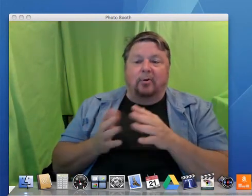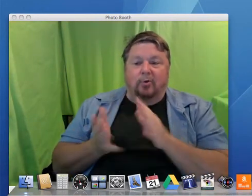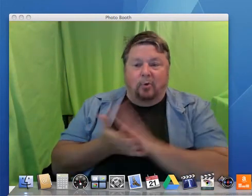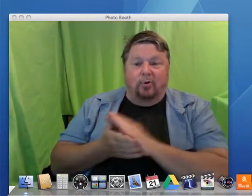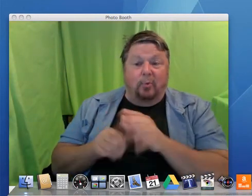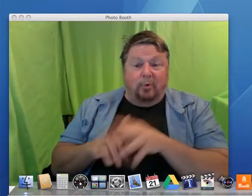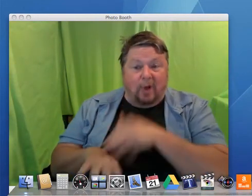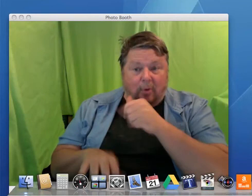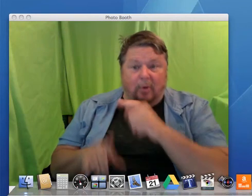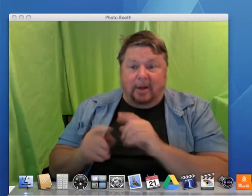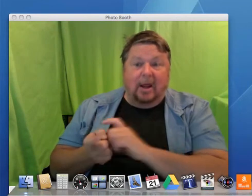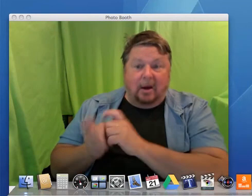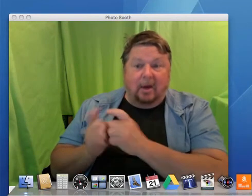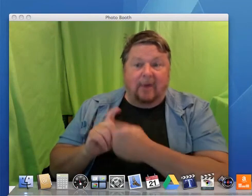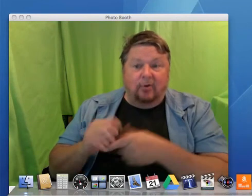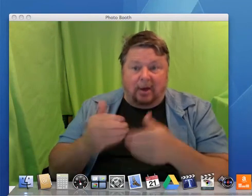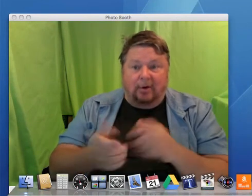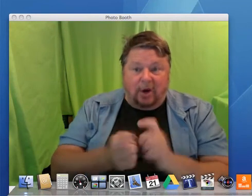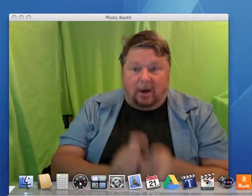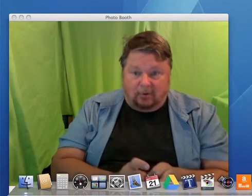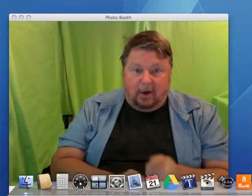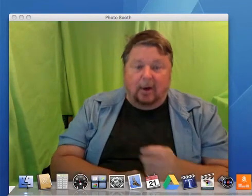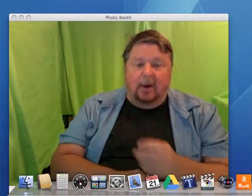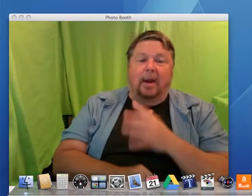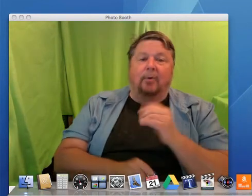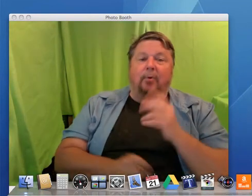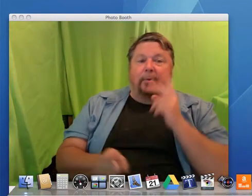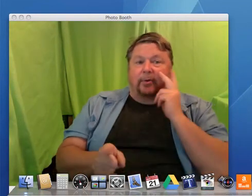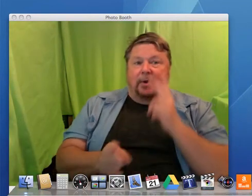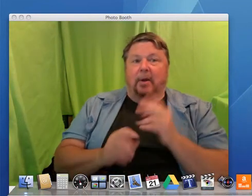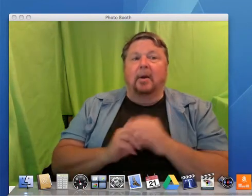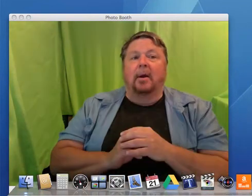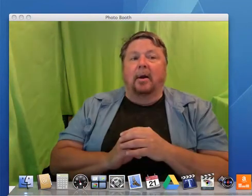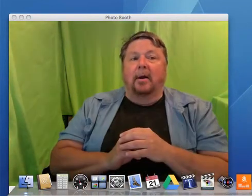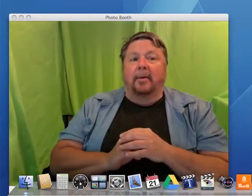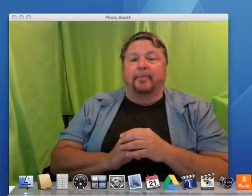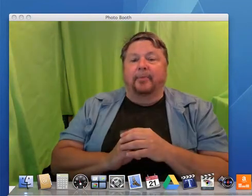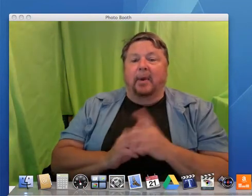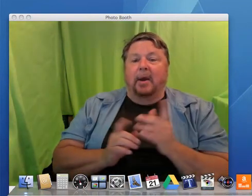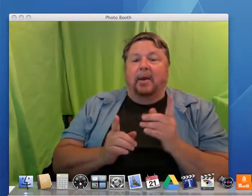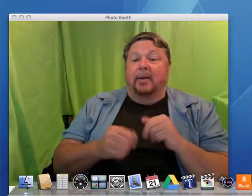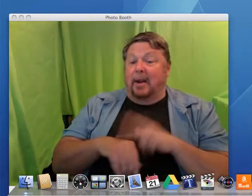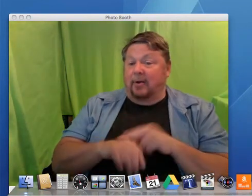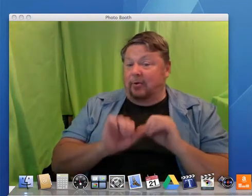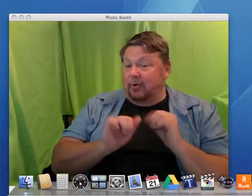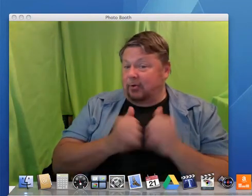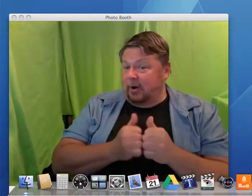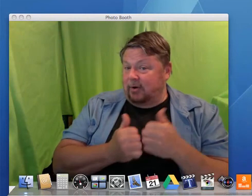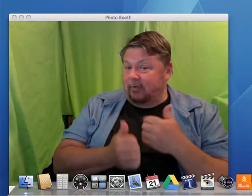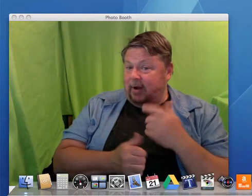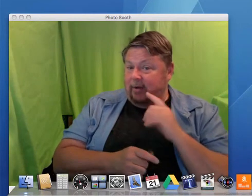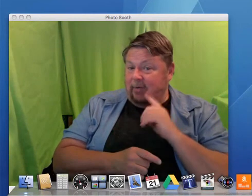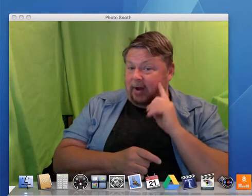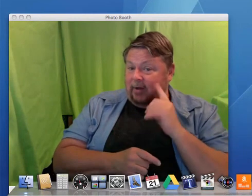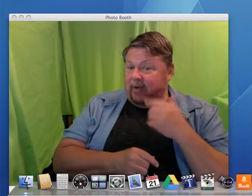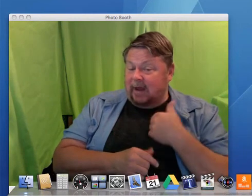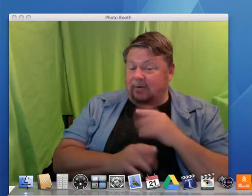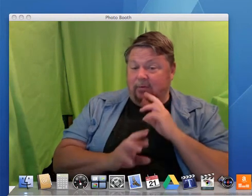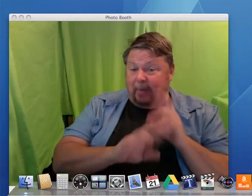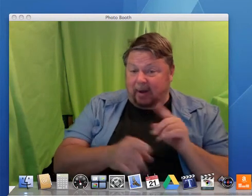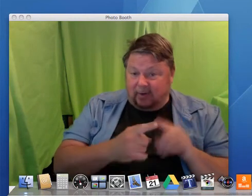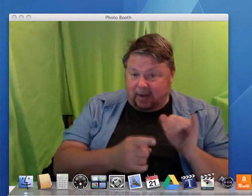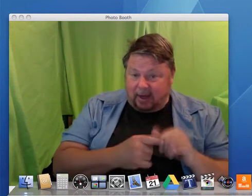American schools were slower, but they eventually changed, and we will see that the National Association of the Deaf